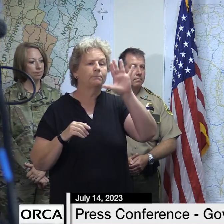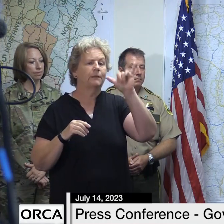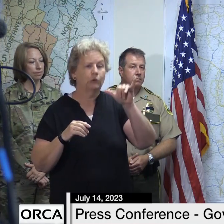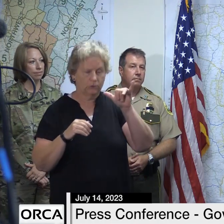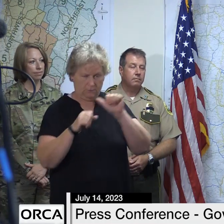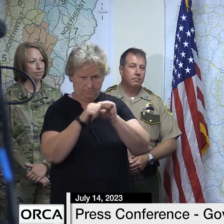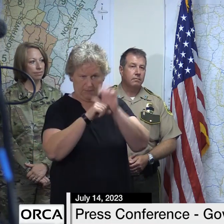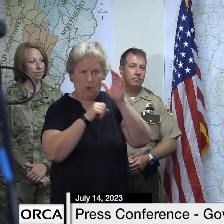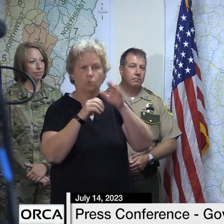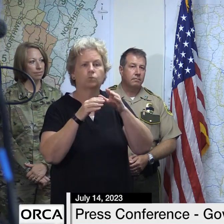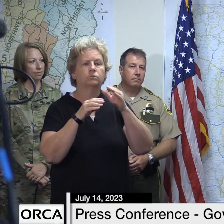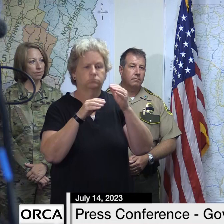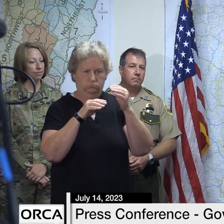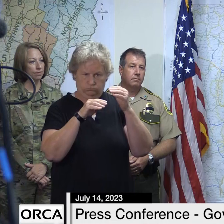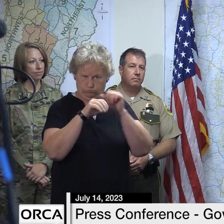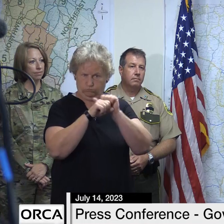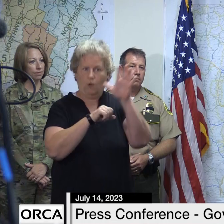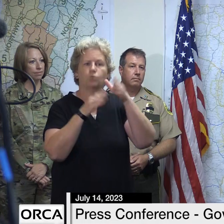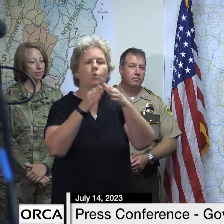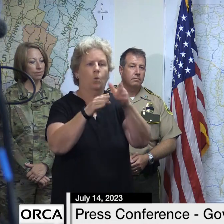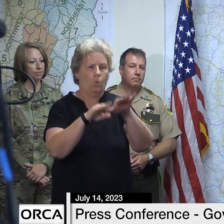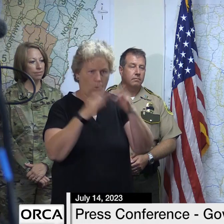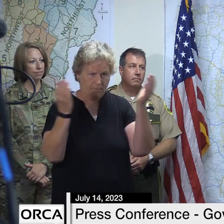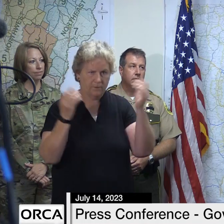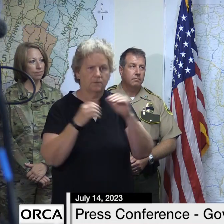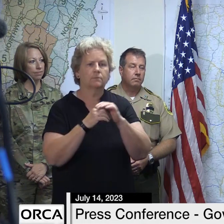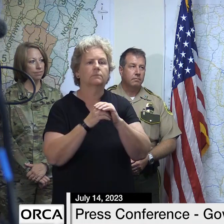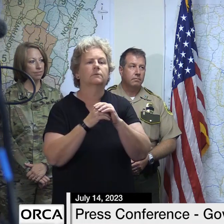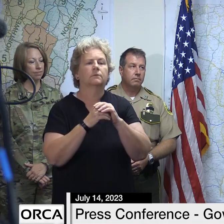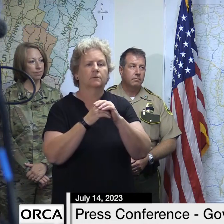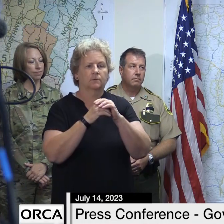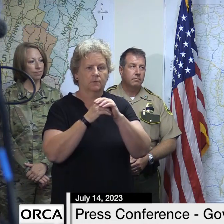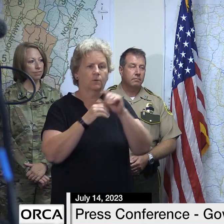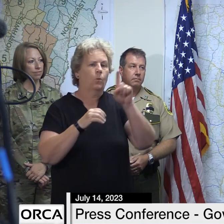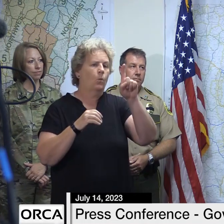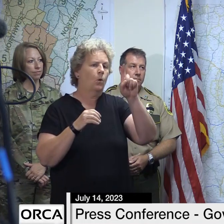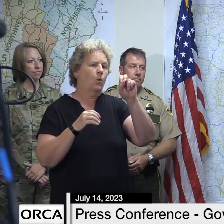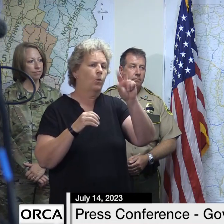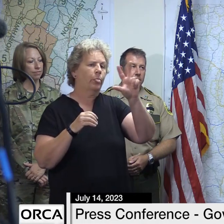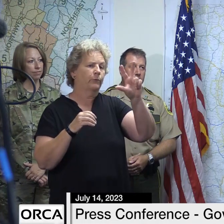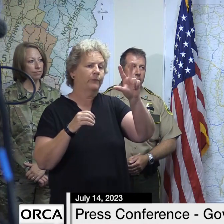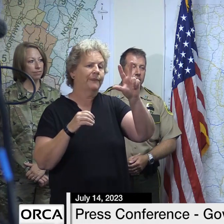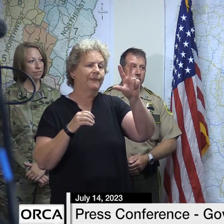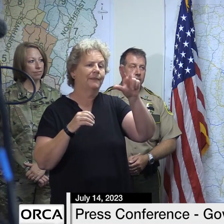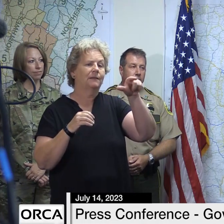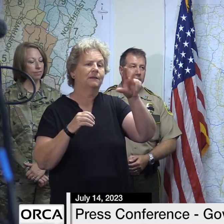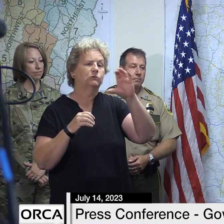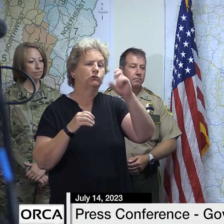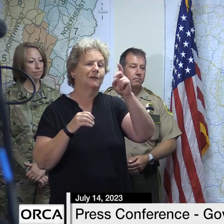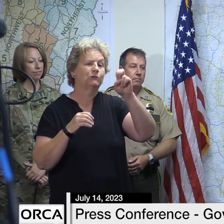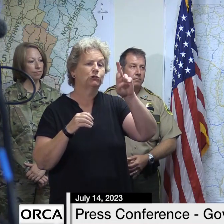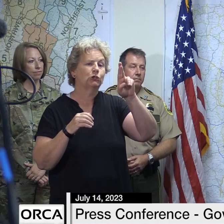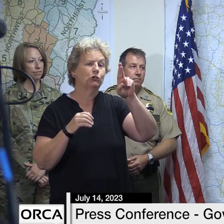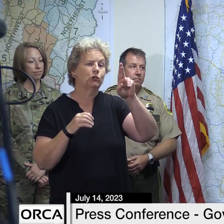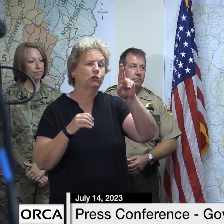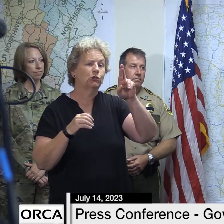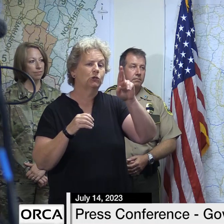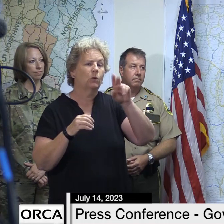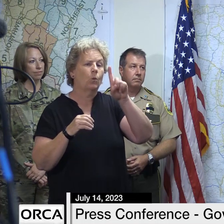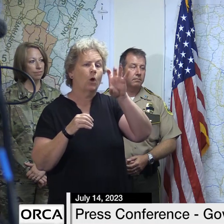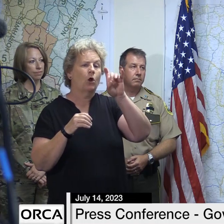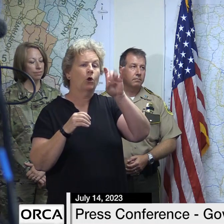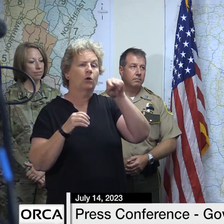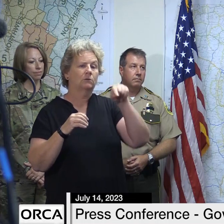reopened. And then Vermont 103 in Chester, Vermont 100 in Wardsboro to Jamaica,